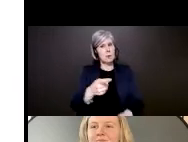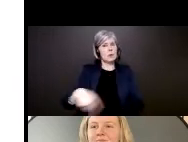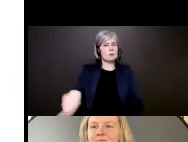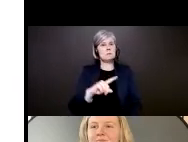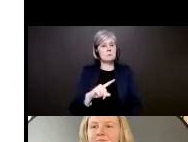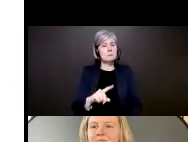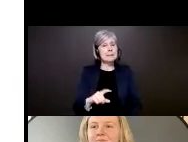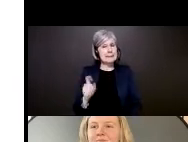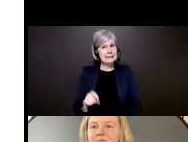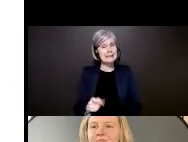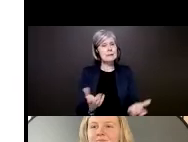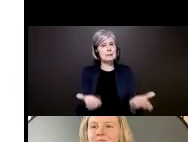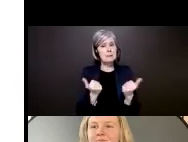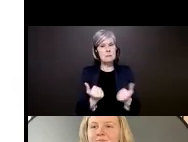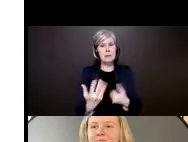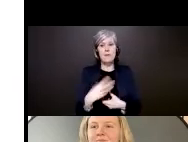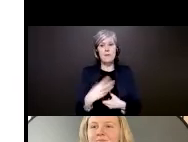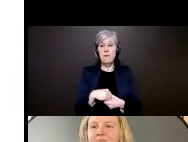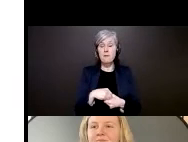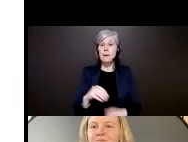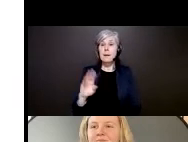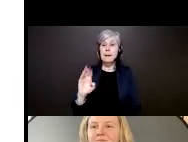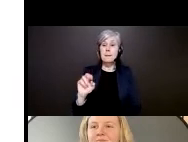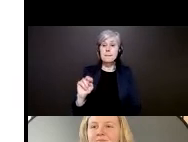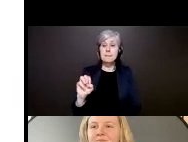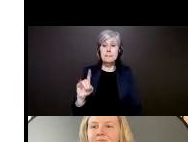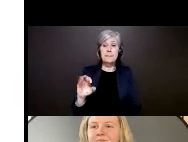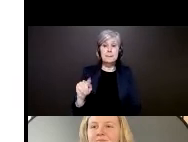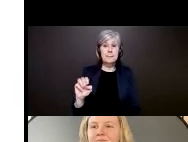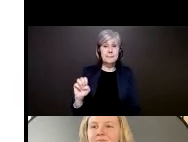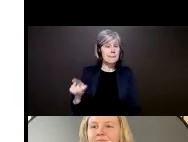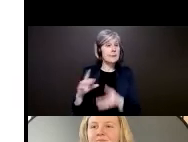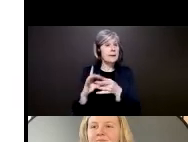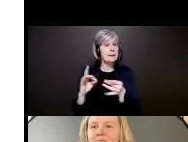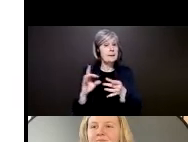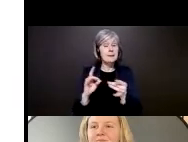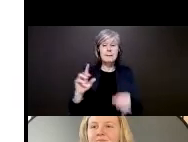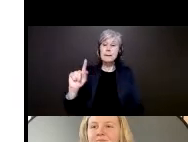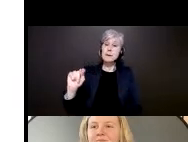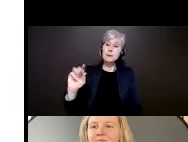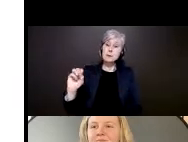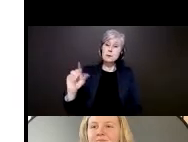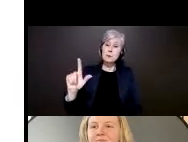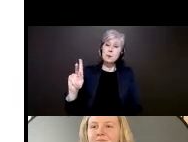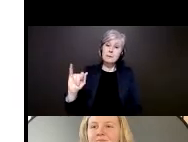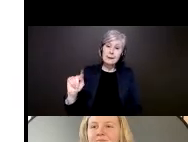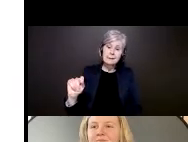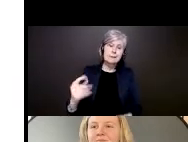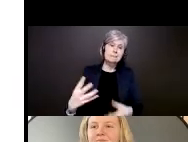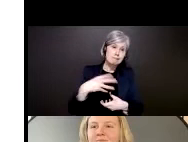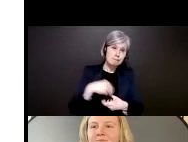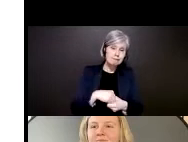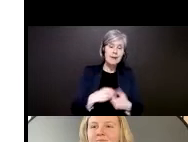to this too. So the toolkit was designed for local networks and advocates. It has templates in it and ideas